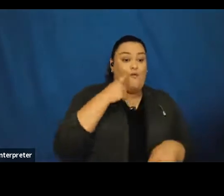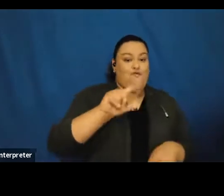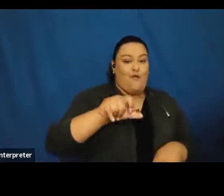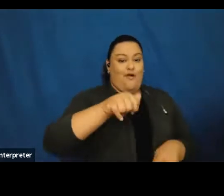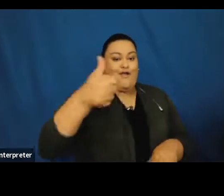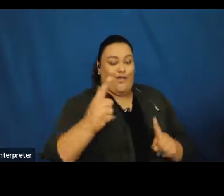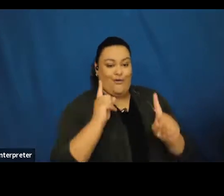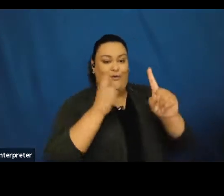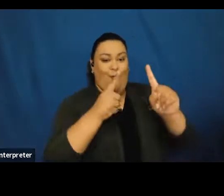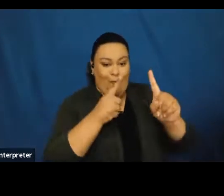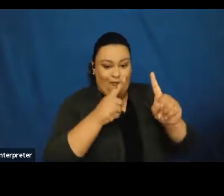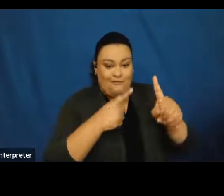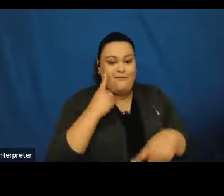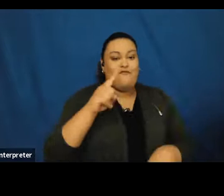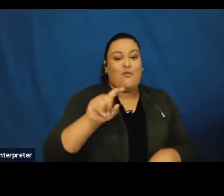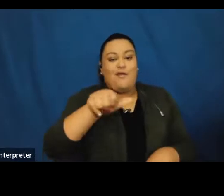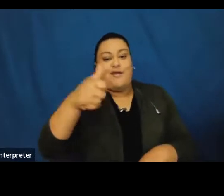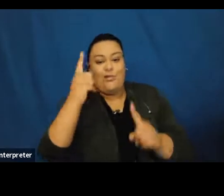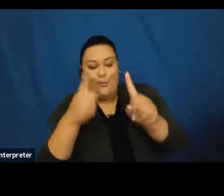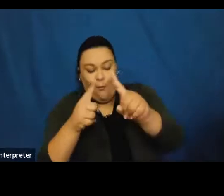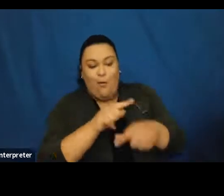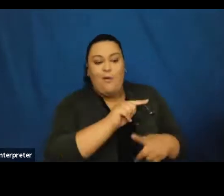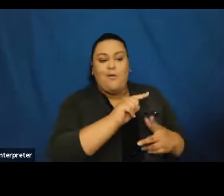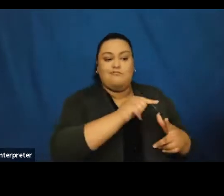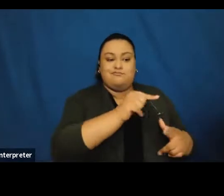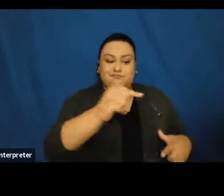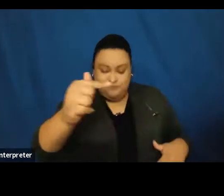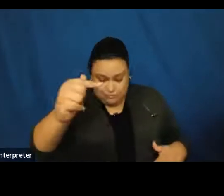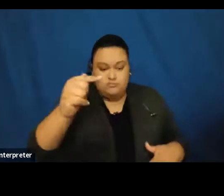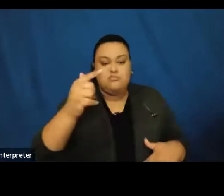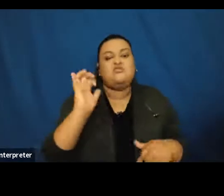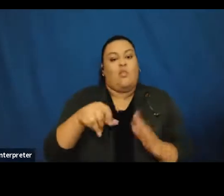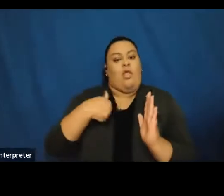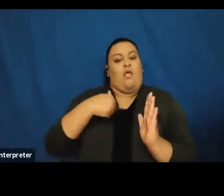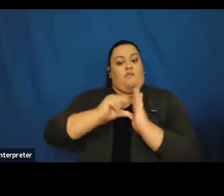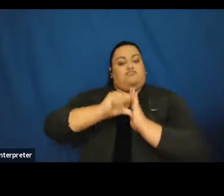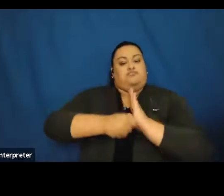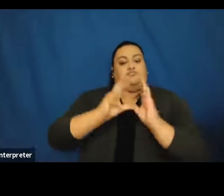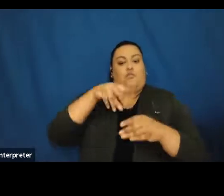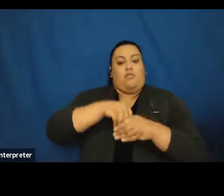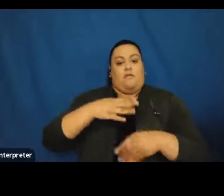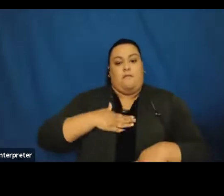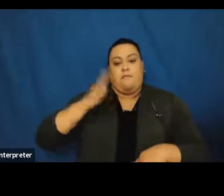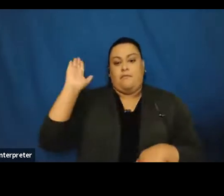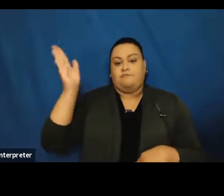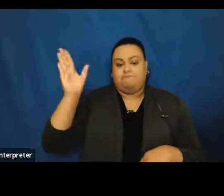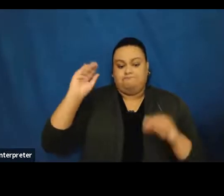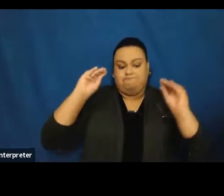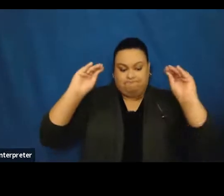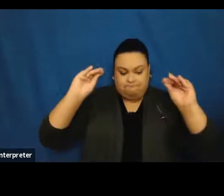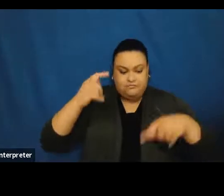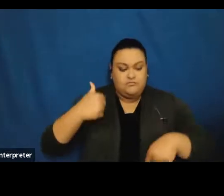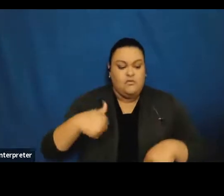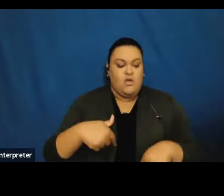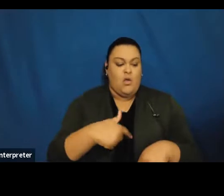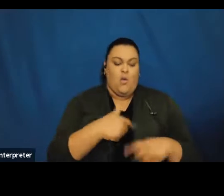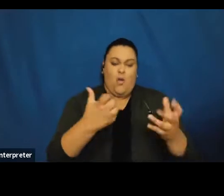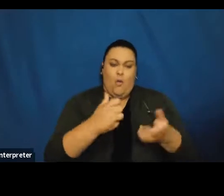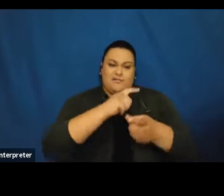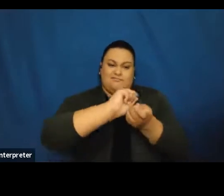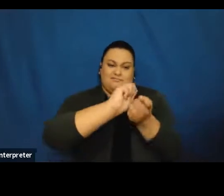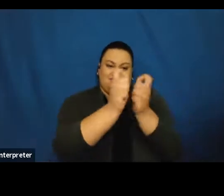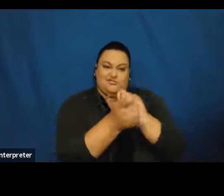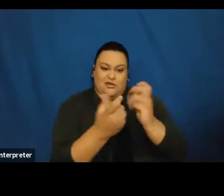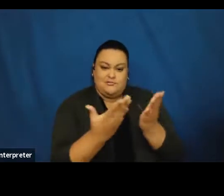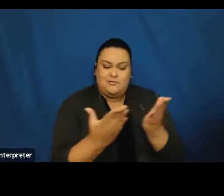So that's what I would always stress in my teachings, that if we are going to make a difference, we have to get out there and give back. If